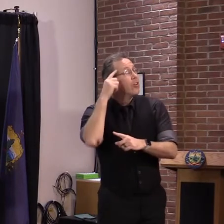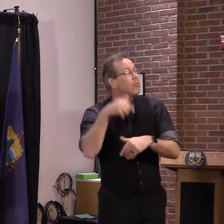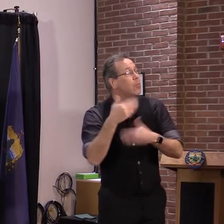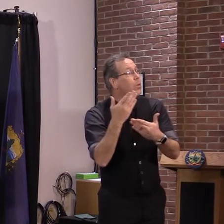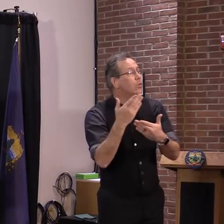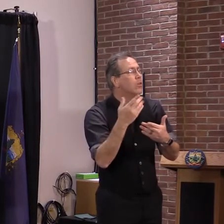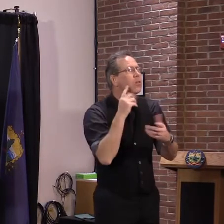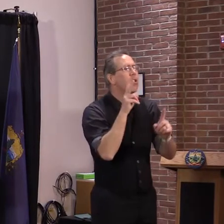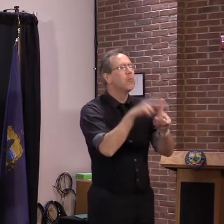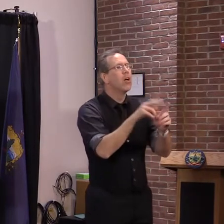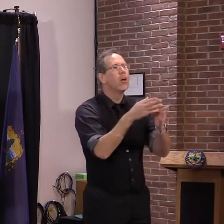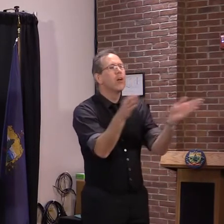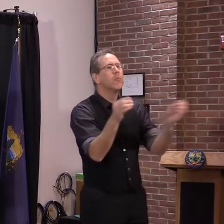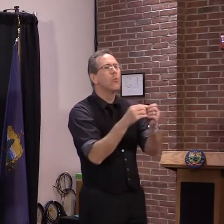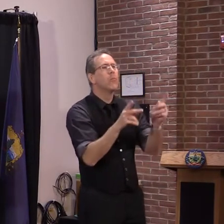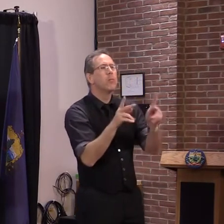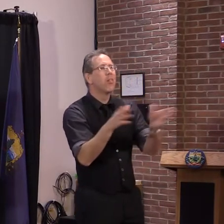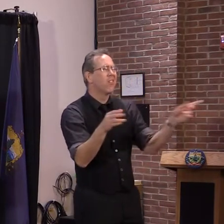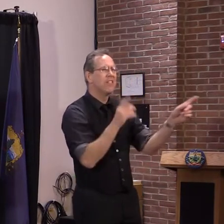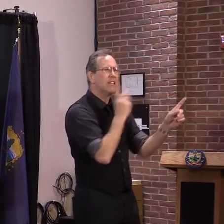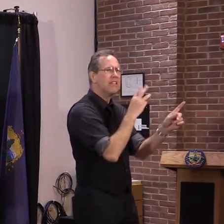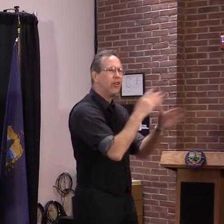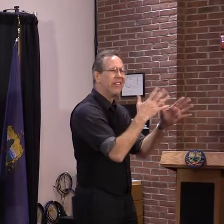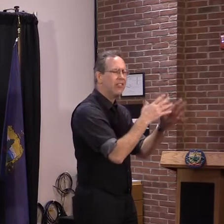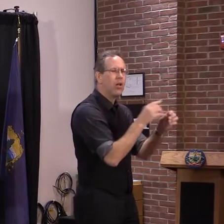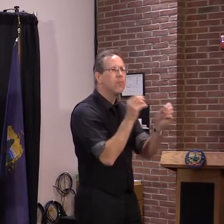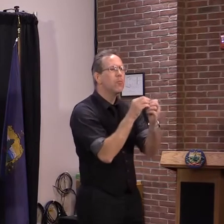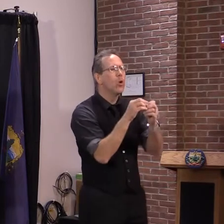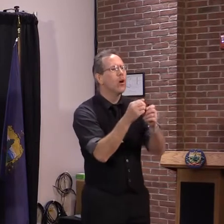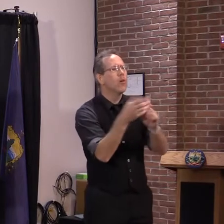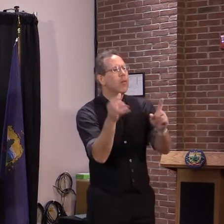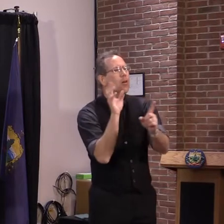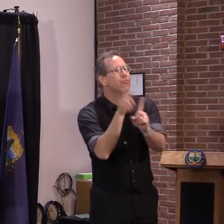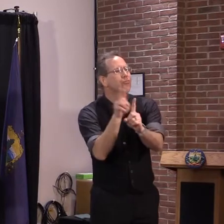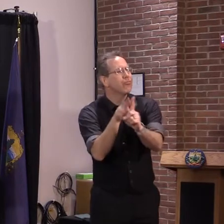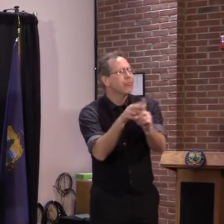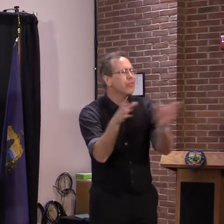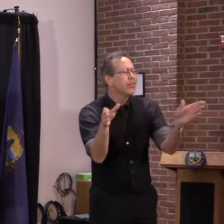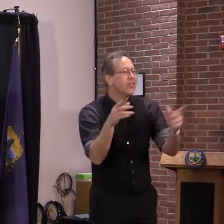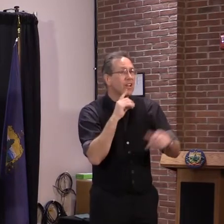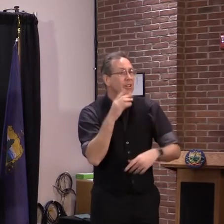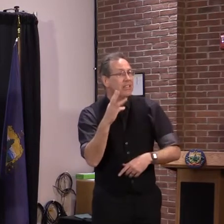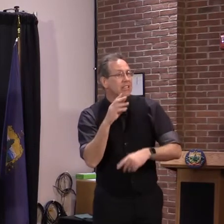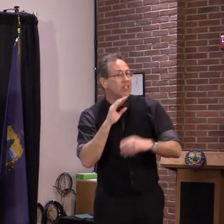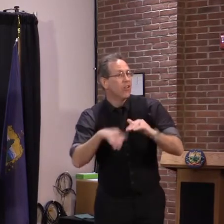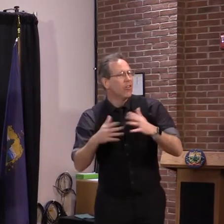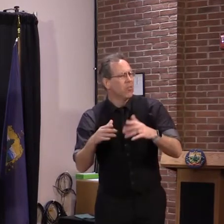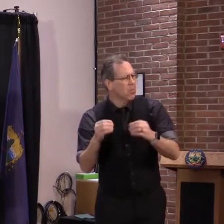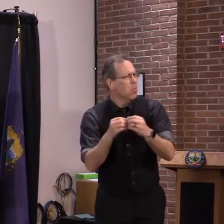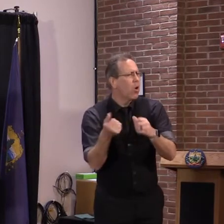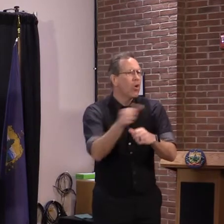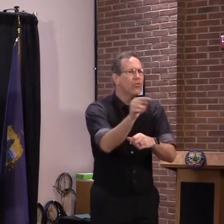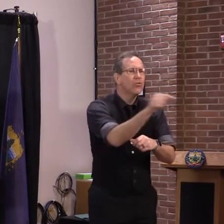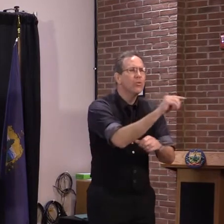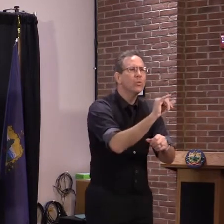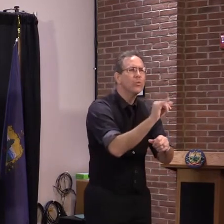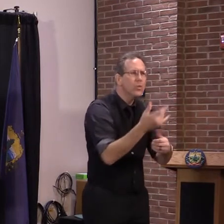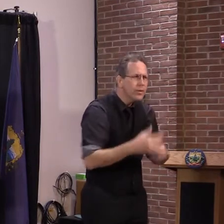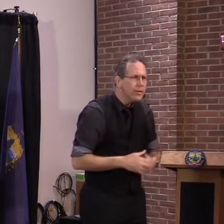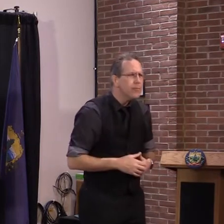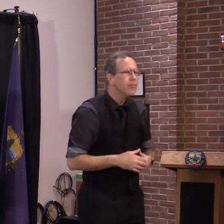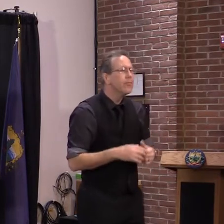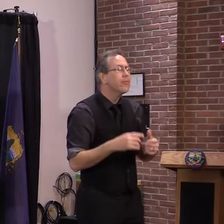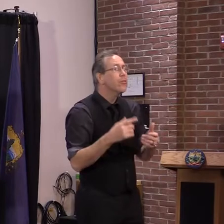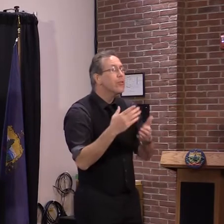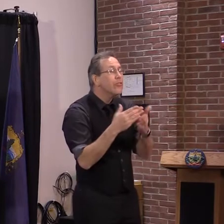of Vermonters, signaling that we'll support them through a number of different stages of their lives, right? Sharing the goal of helping families with young kids, but also